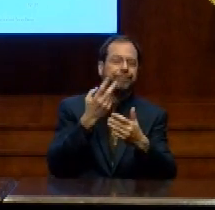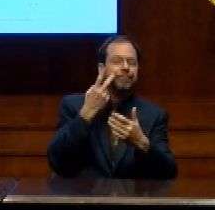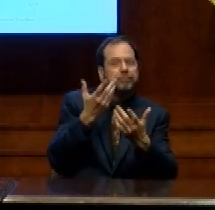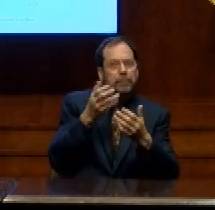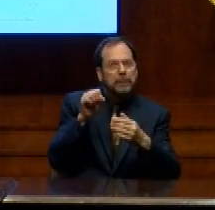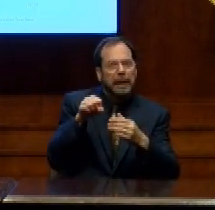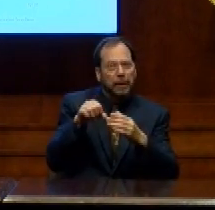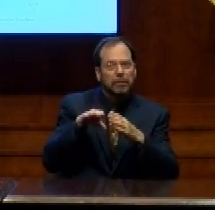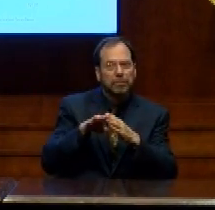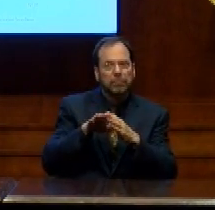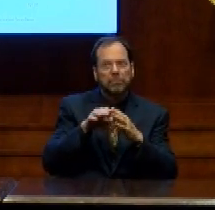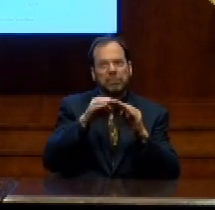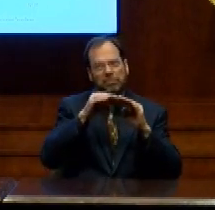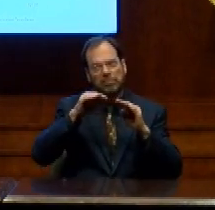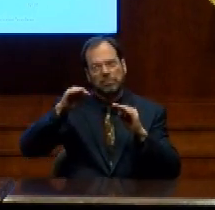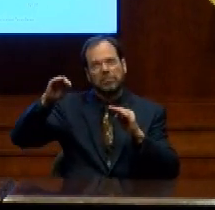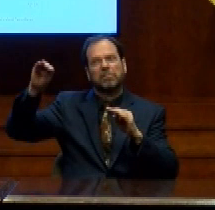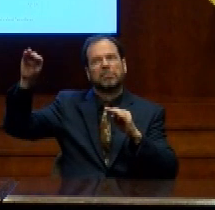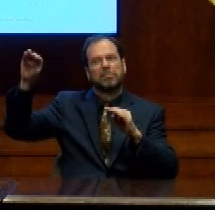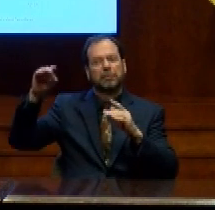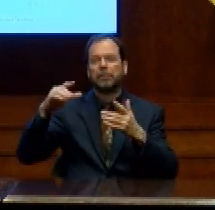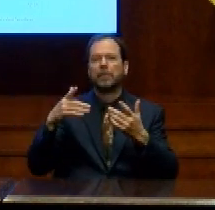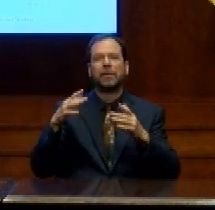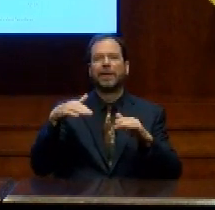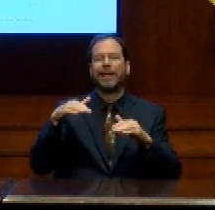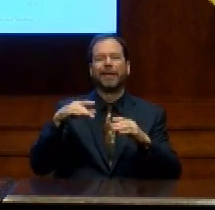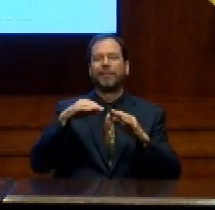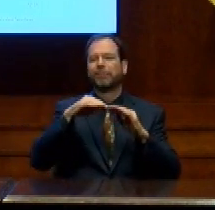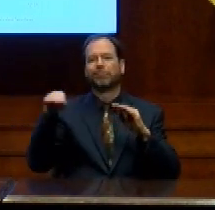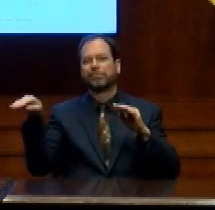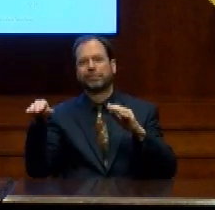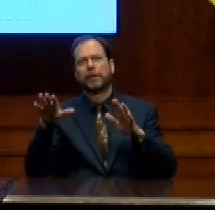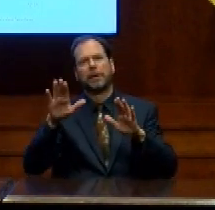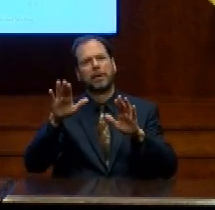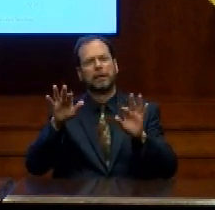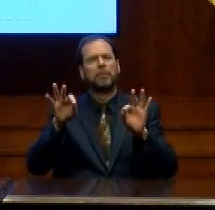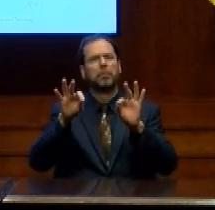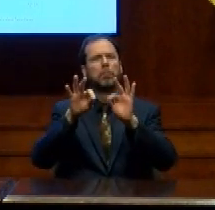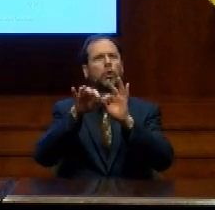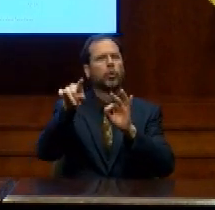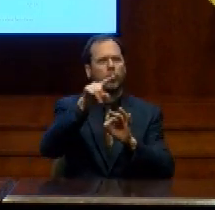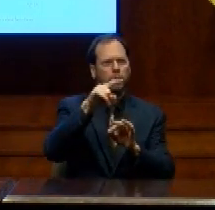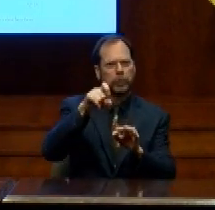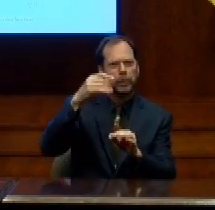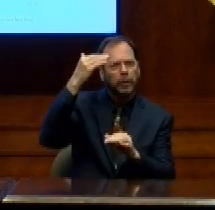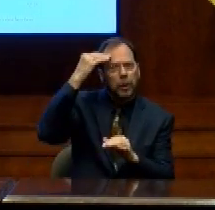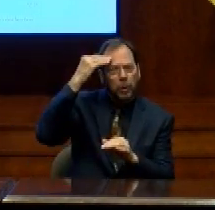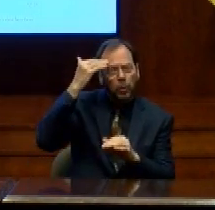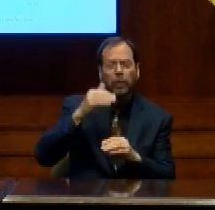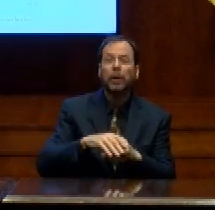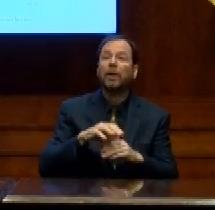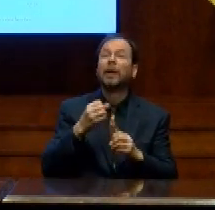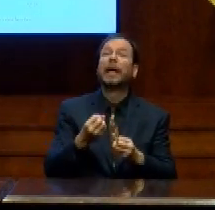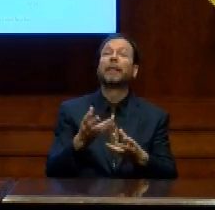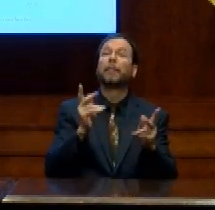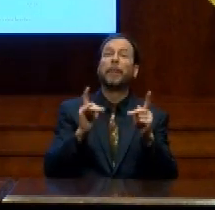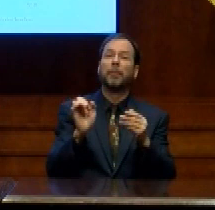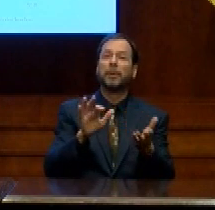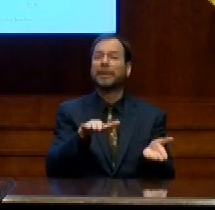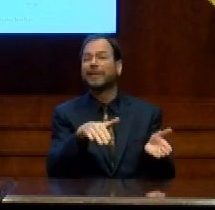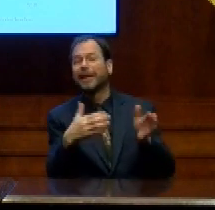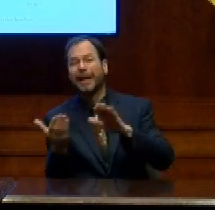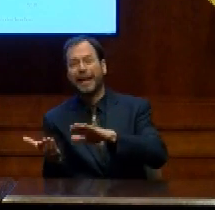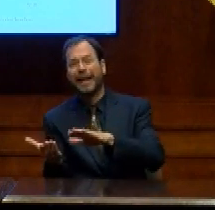up also, and is not showing any sense of leveling off right now. Understand this, and that is the fatality